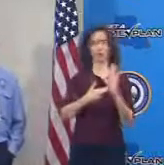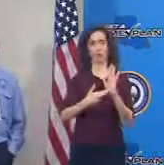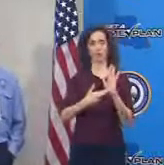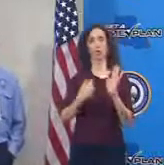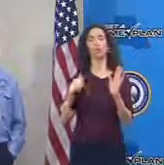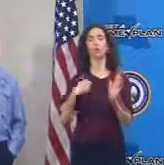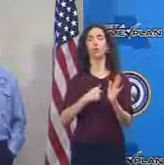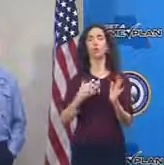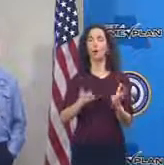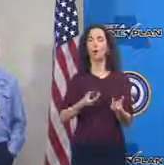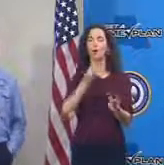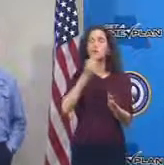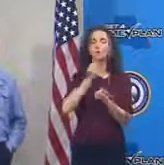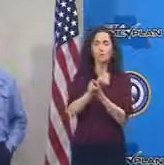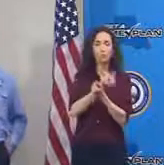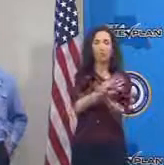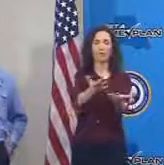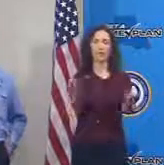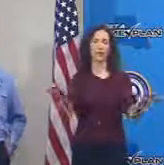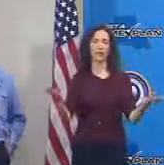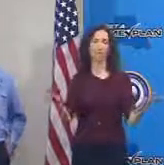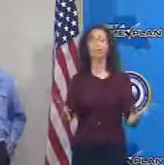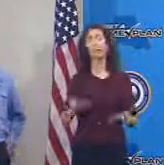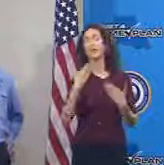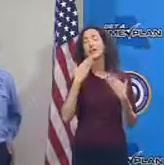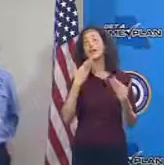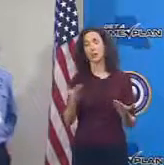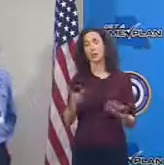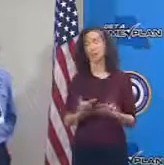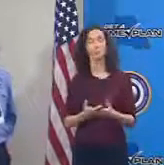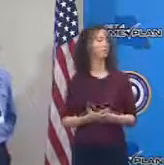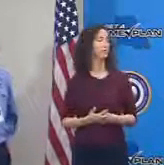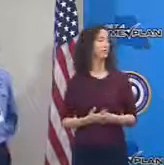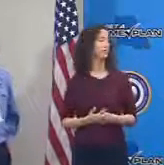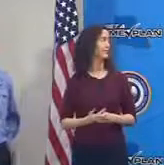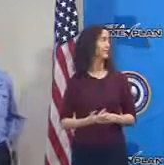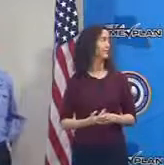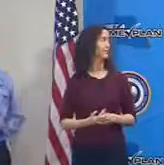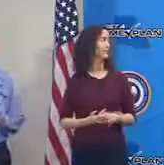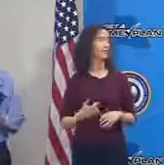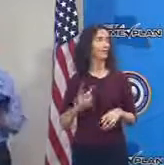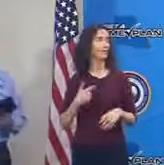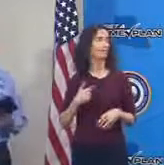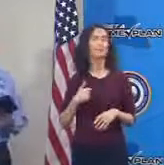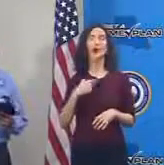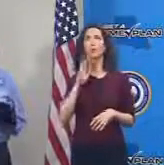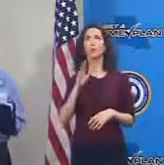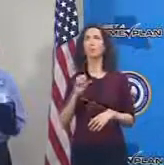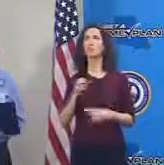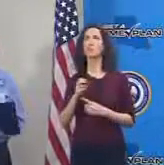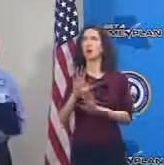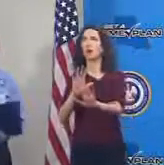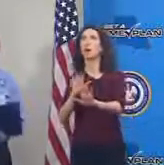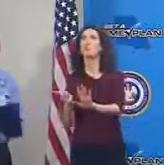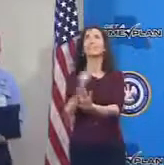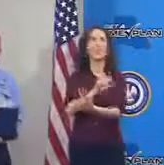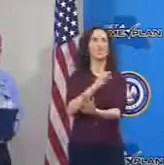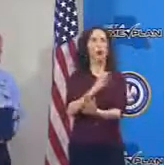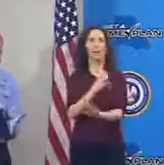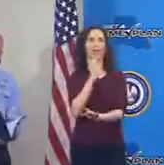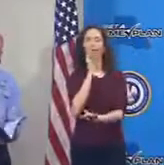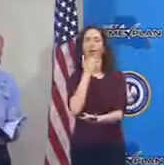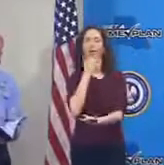food into all of our citizens' hands. Thank you, and I will be Sean. I will be Sean. I'm going to be followed by Sean